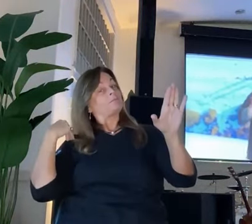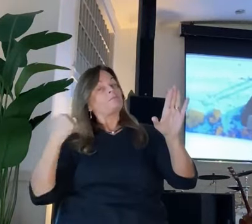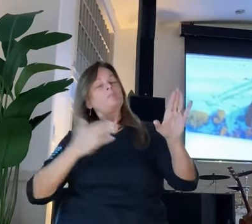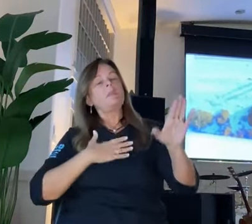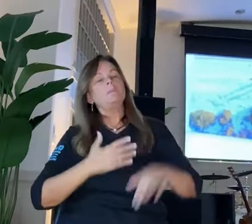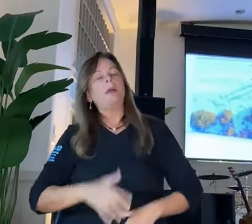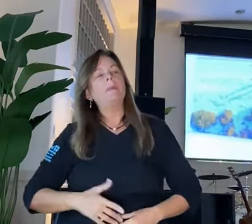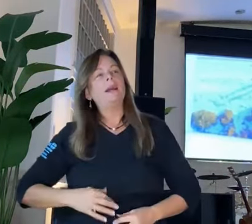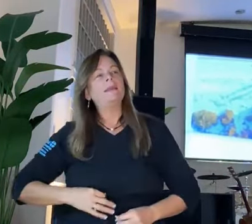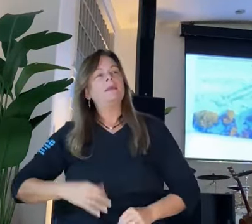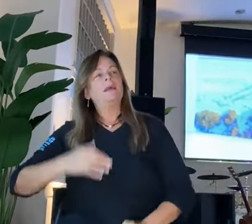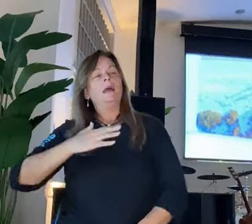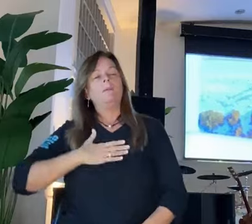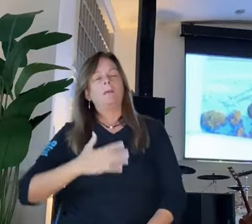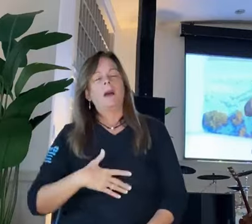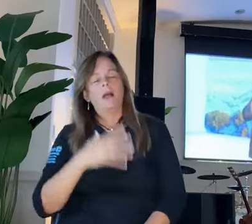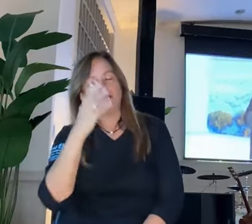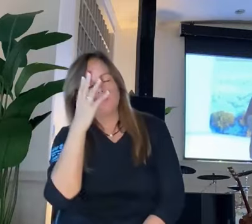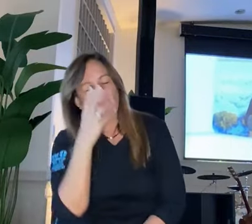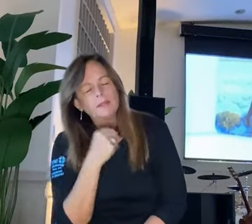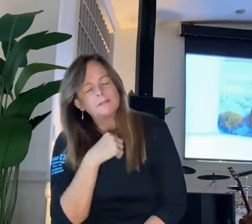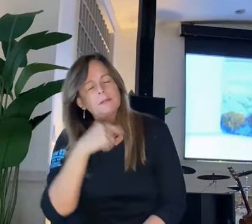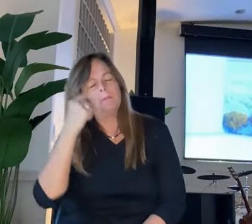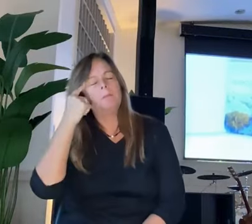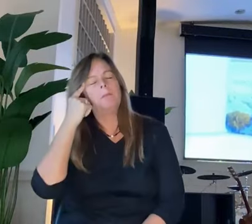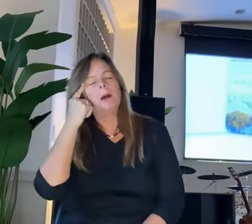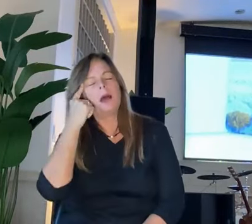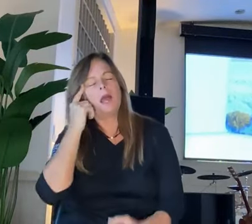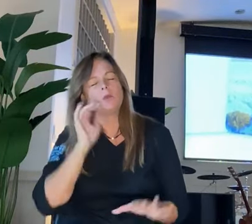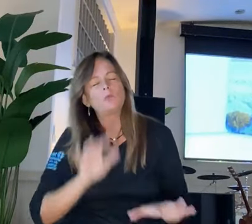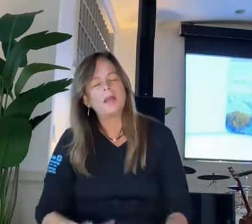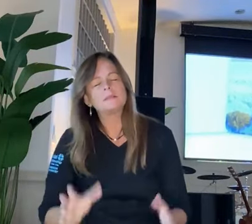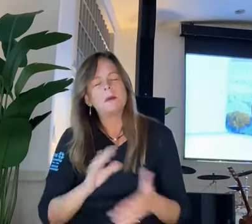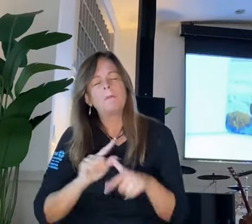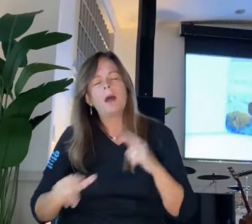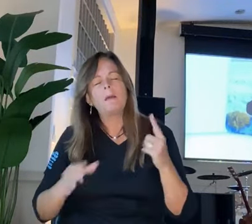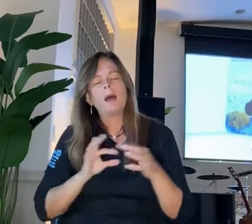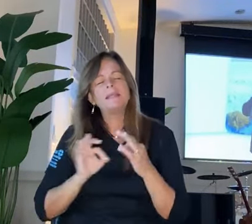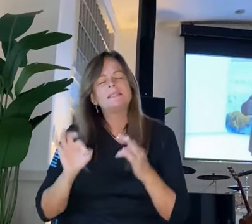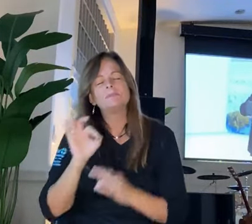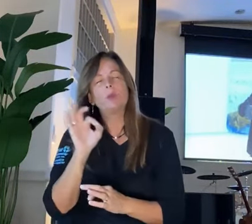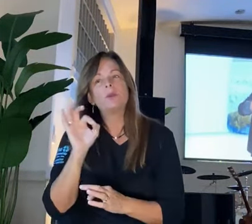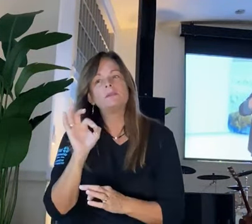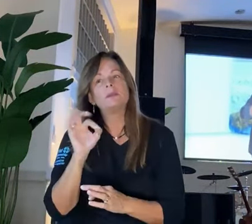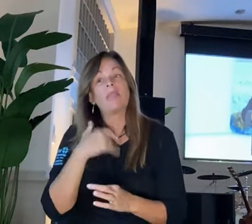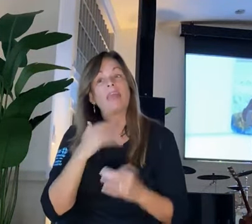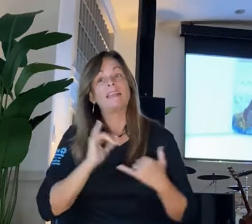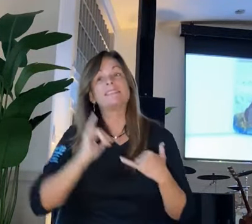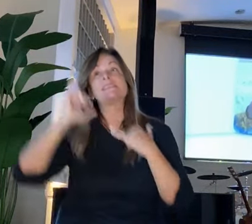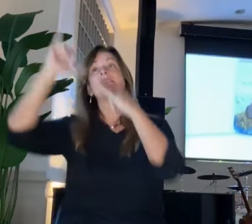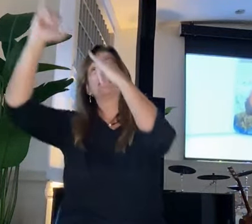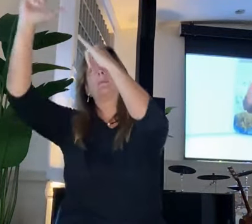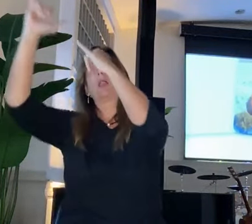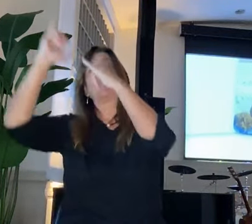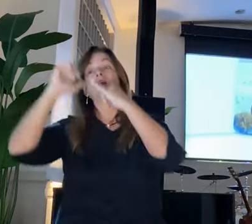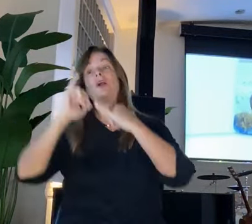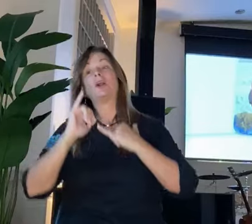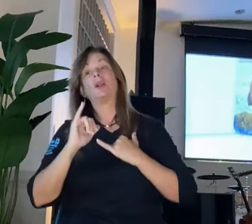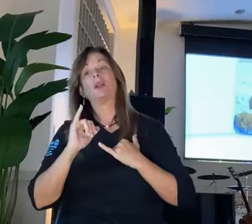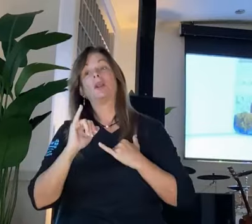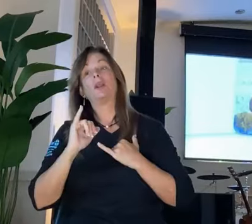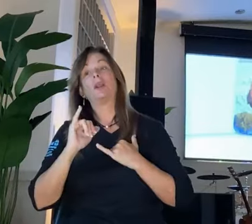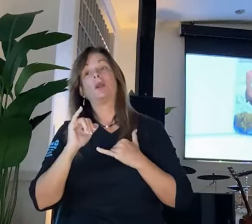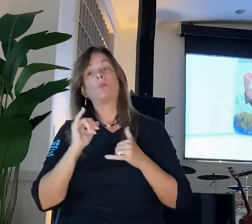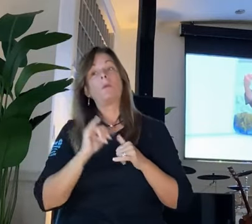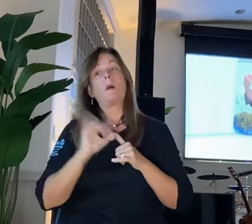my body's going to sleep. My body needs rest, my mind needs rest, but my spirit, which is made in the image of God, God's spirit